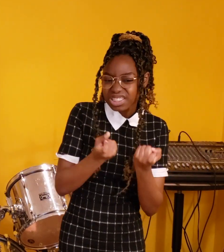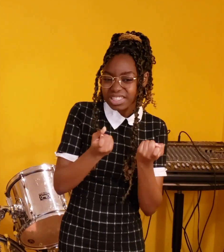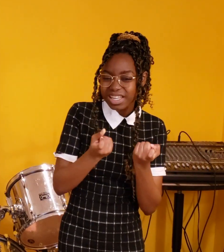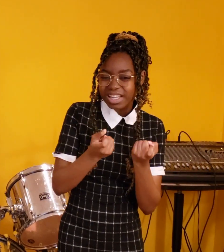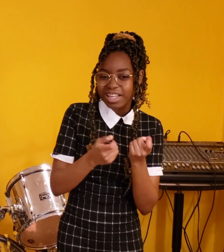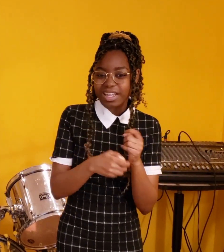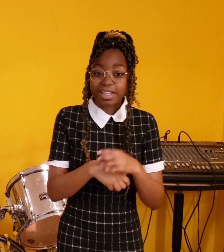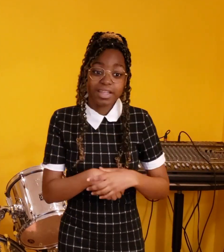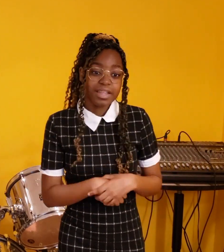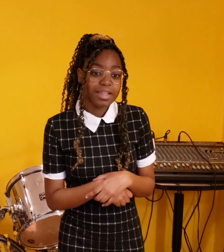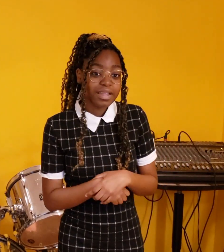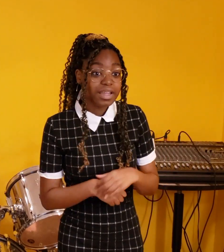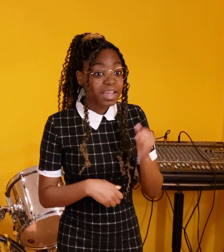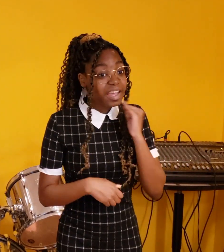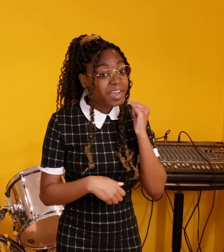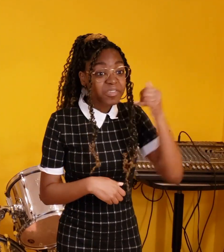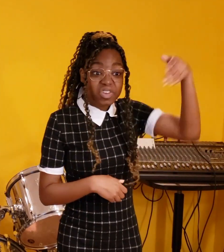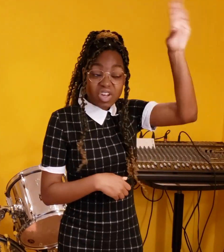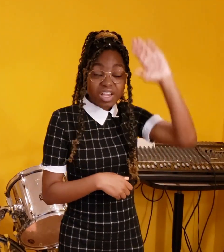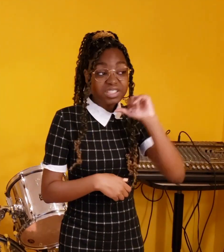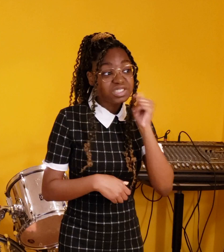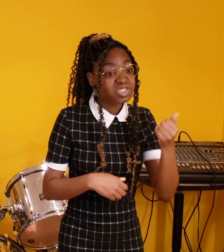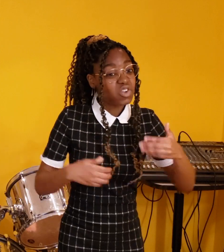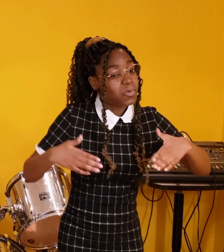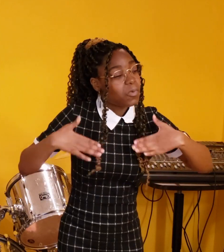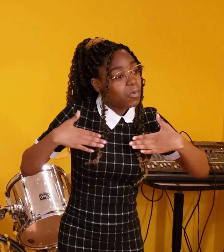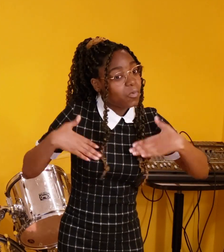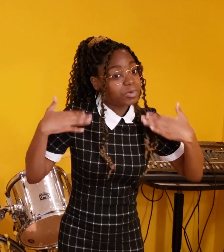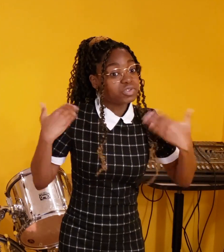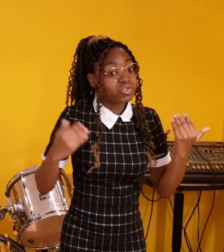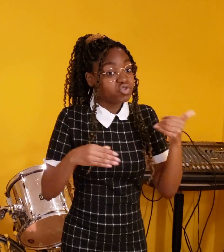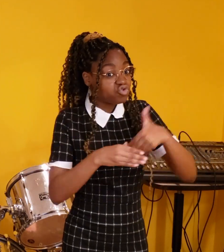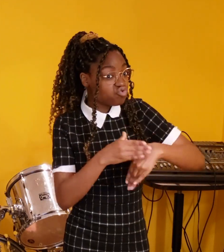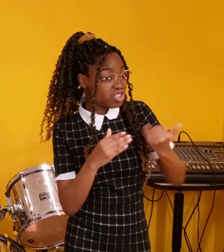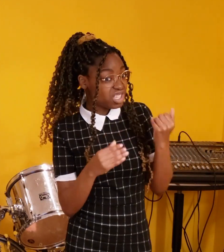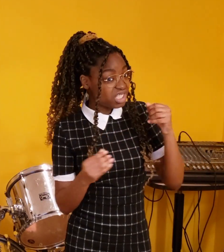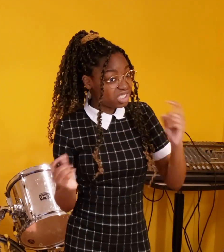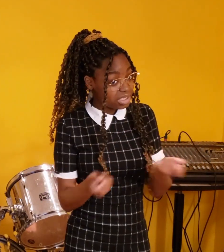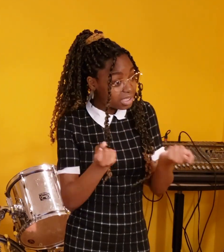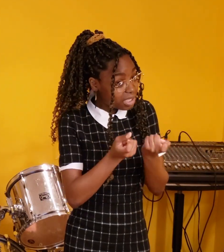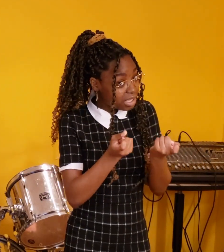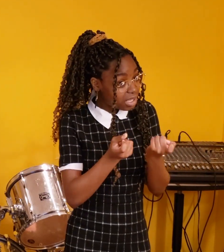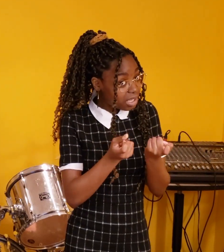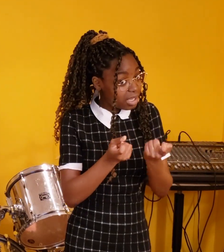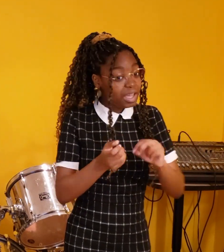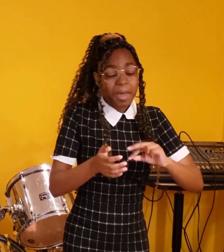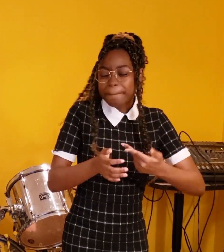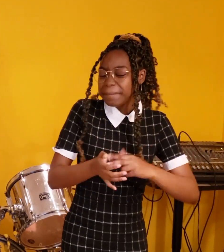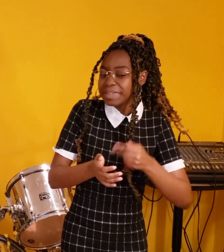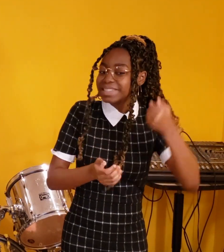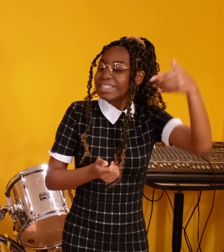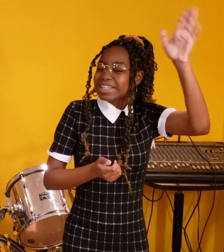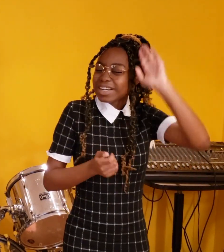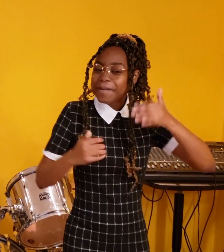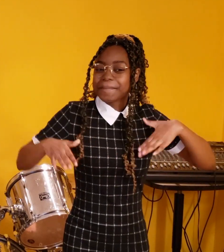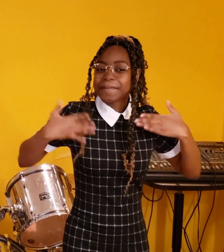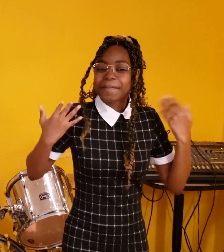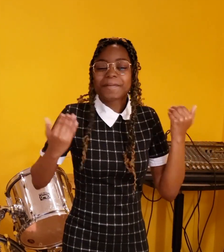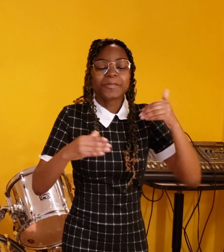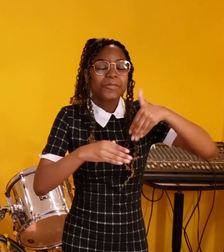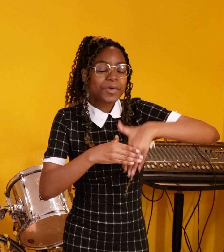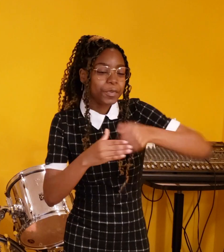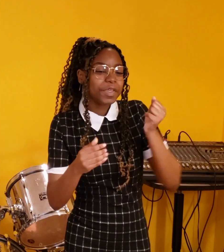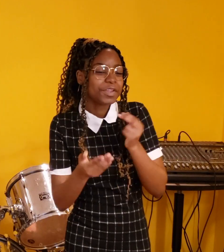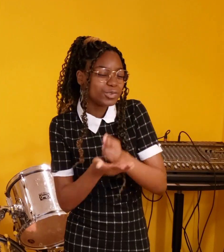if God doesn't rejoice in iniquity, then God rejoices in the truth. It goes on to say, charity, all love, all God,